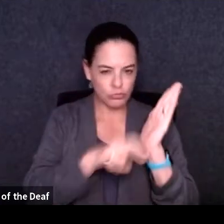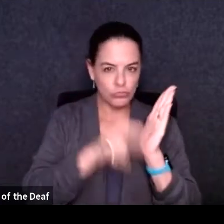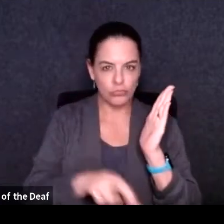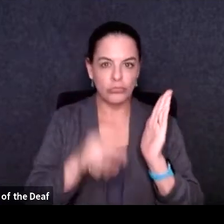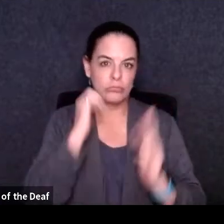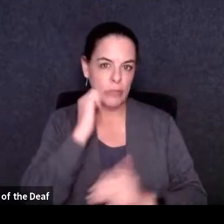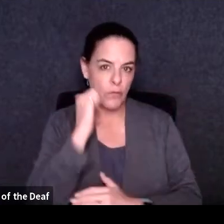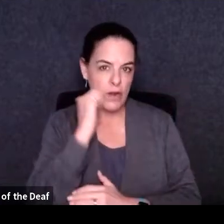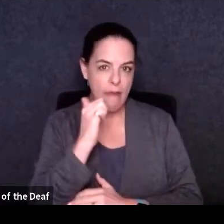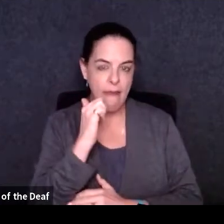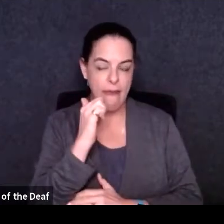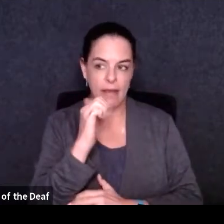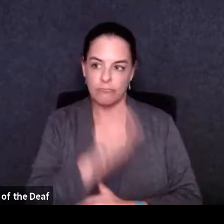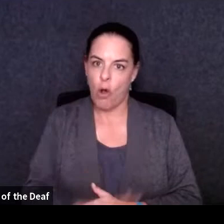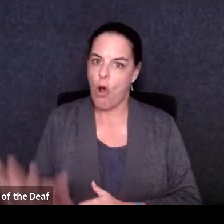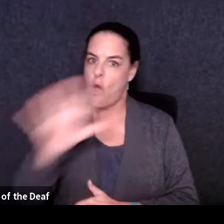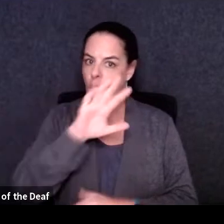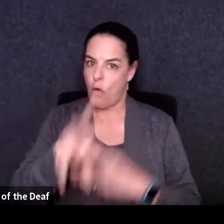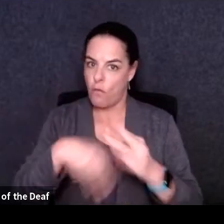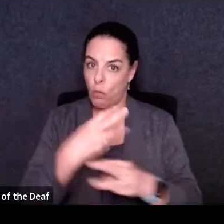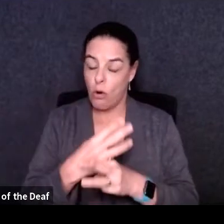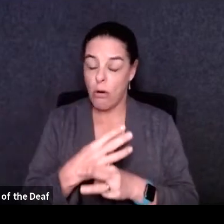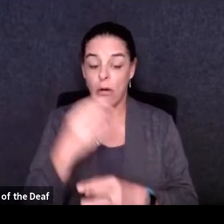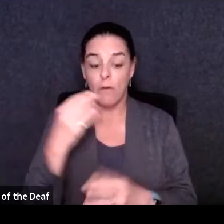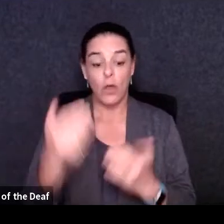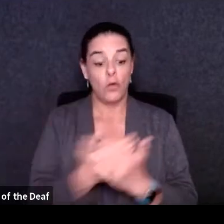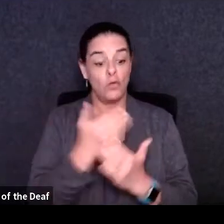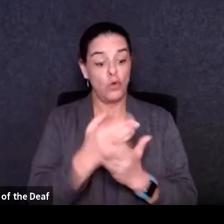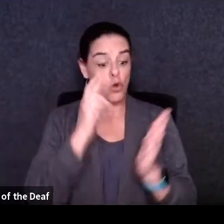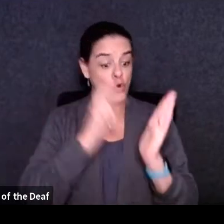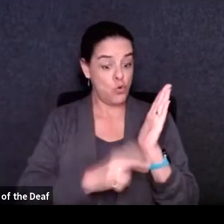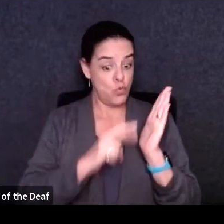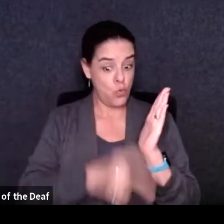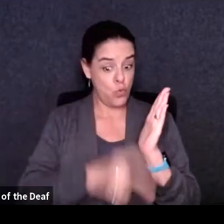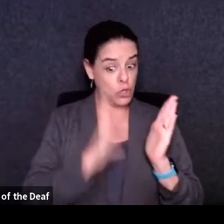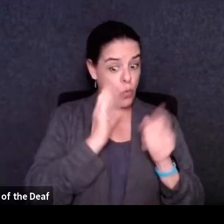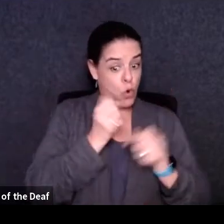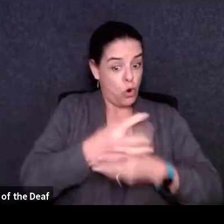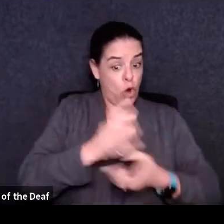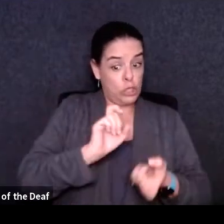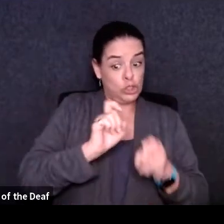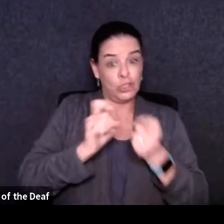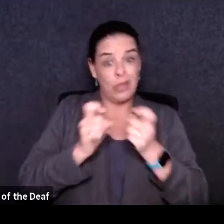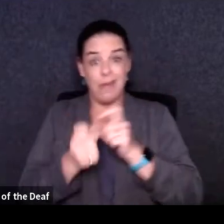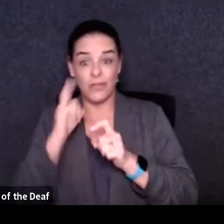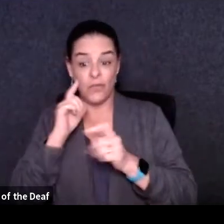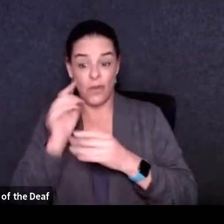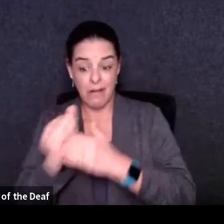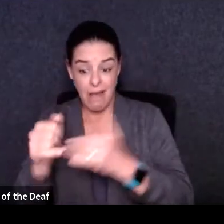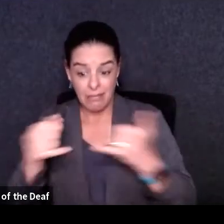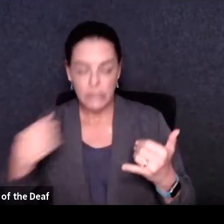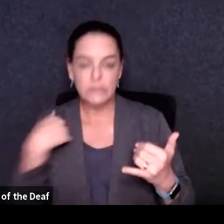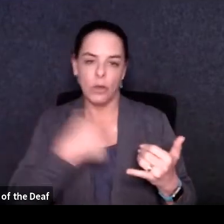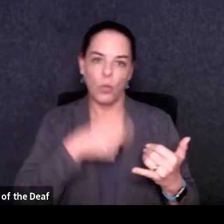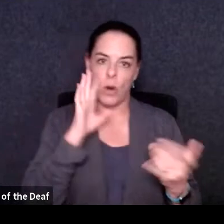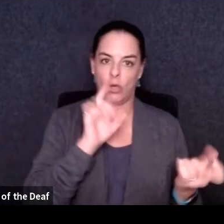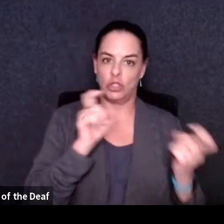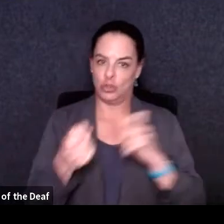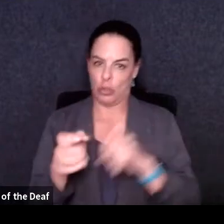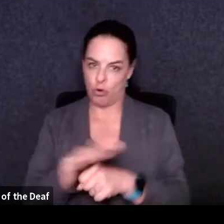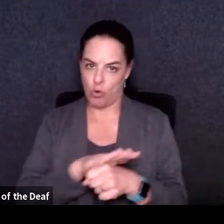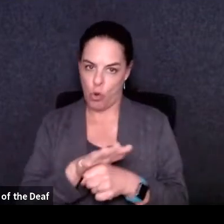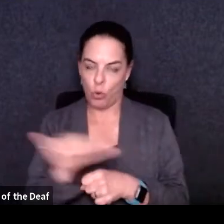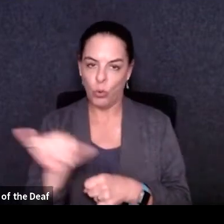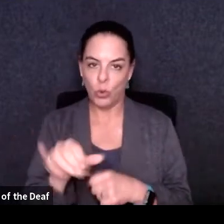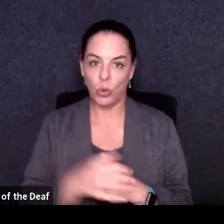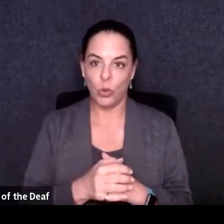the world. And if new research leads to changes in these guidelines, we will make adjustments here locally. Even though it's hard to remember